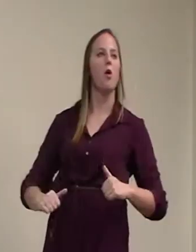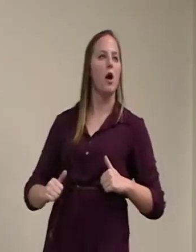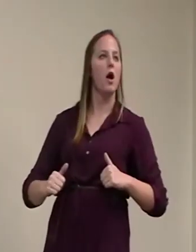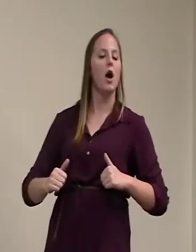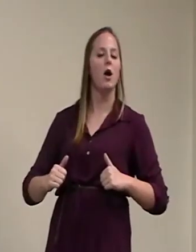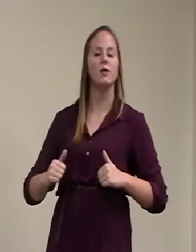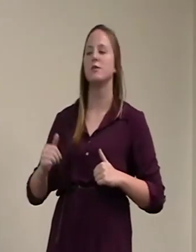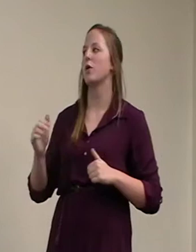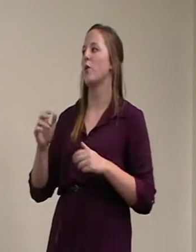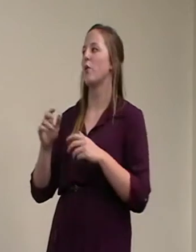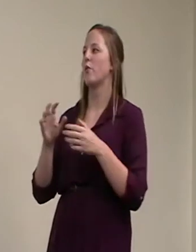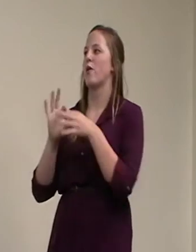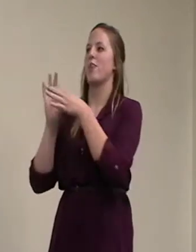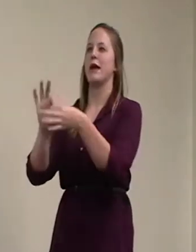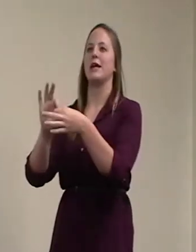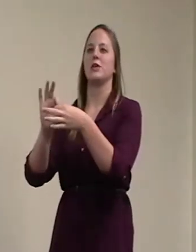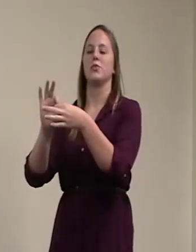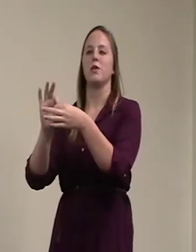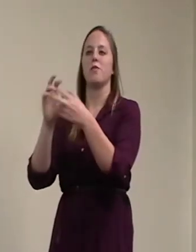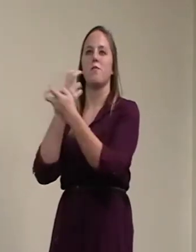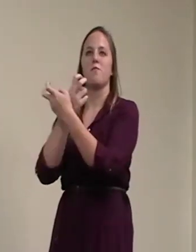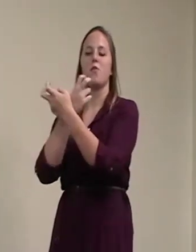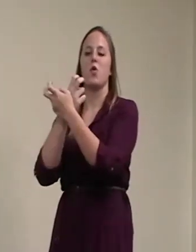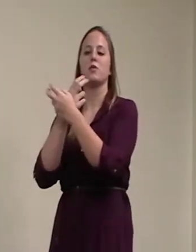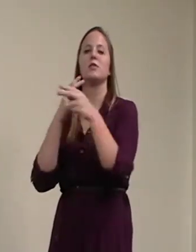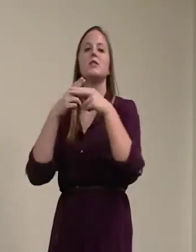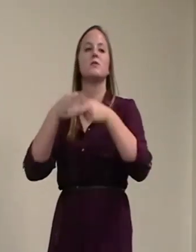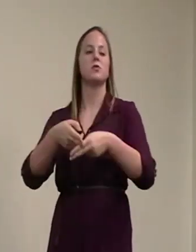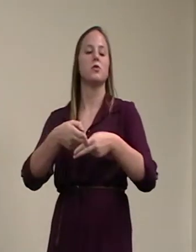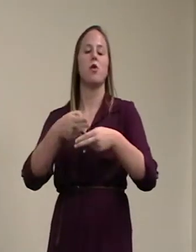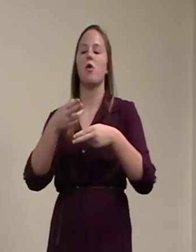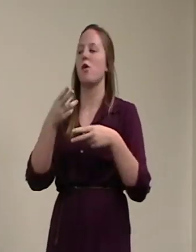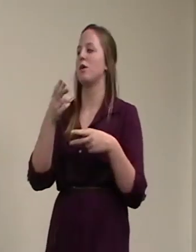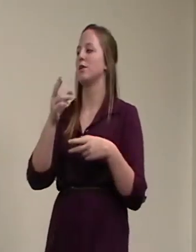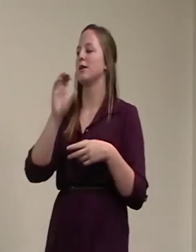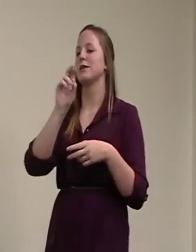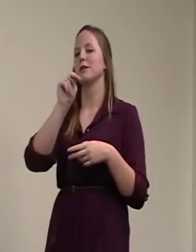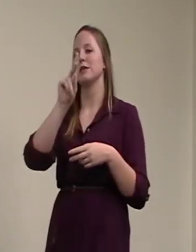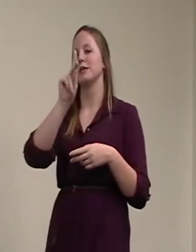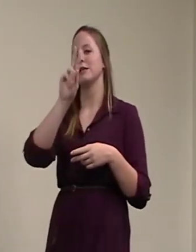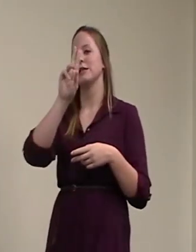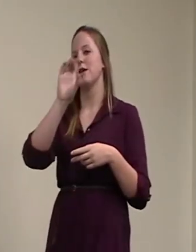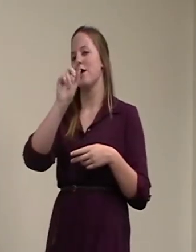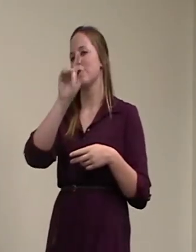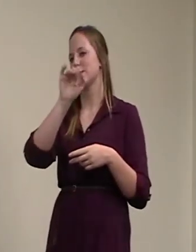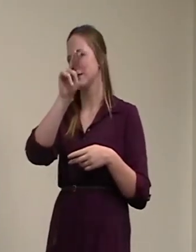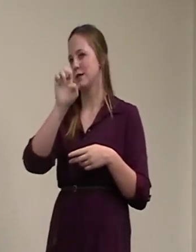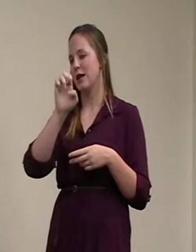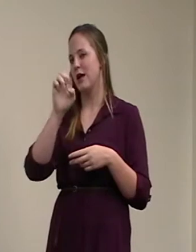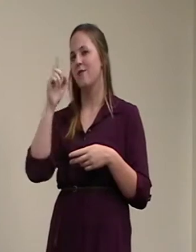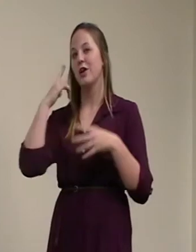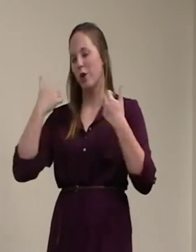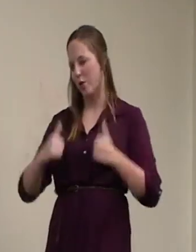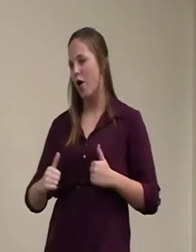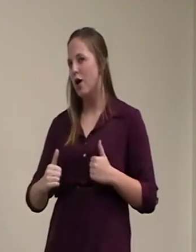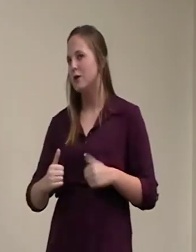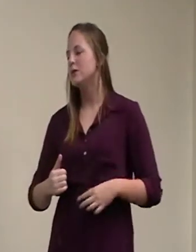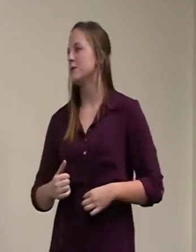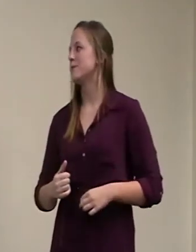Then we get to the inner part of the ear, and we have a structure called the cochlea, and these